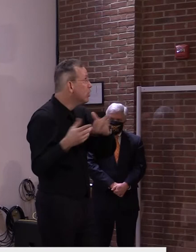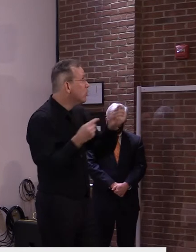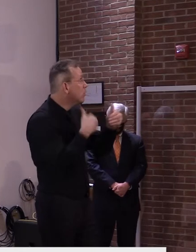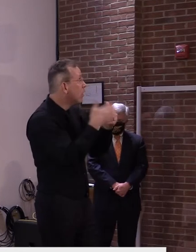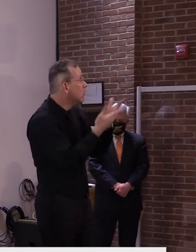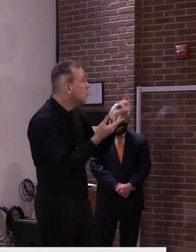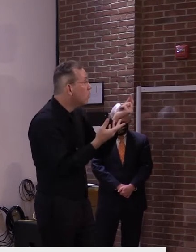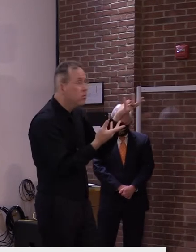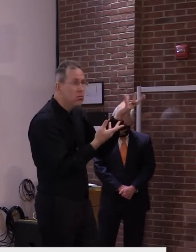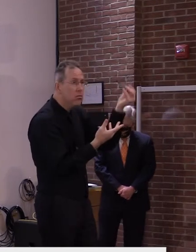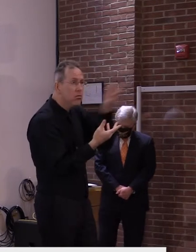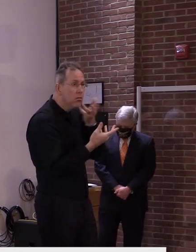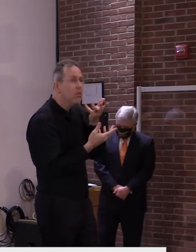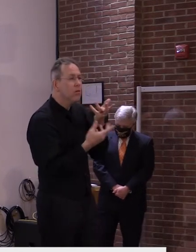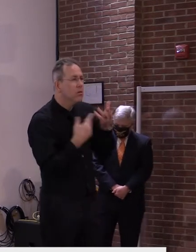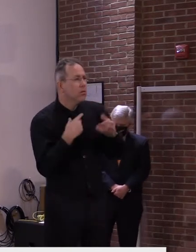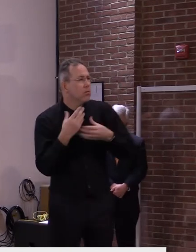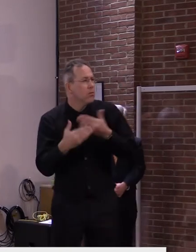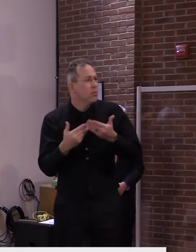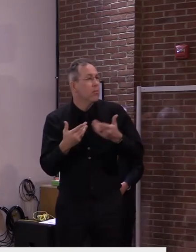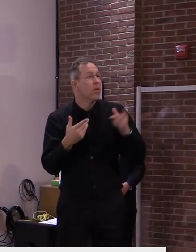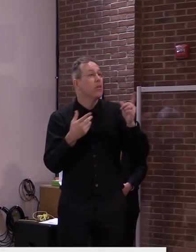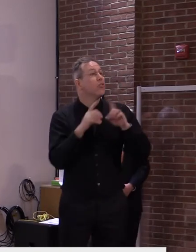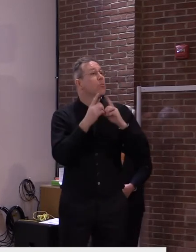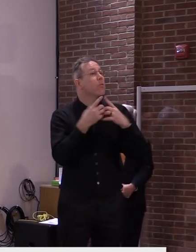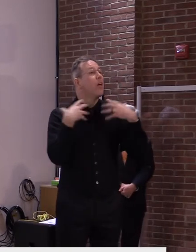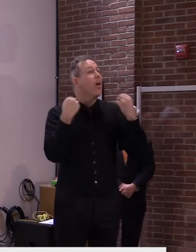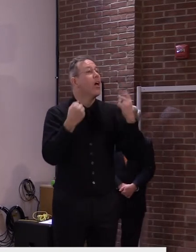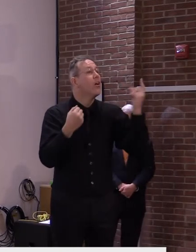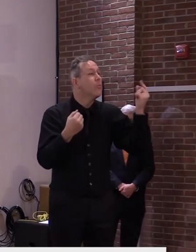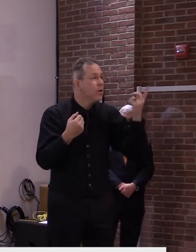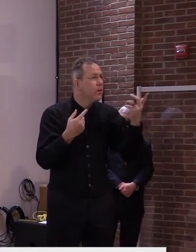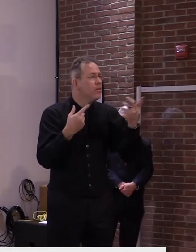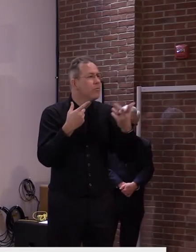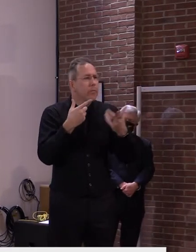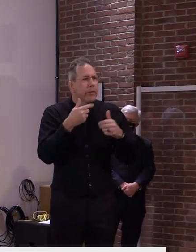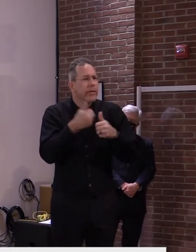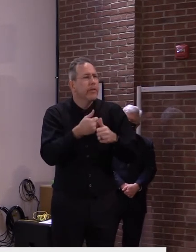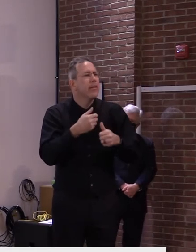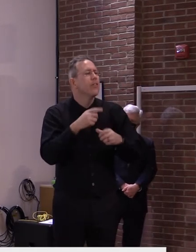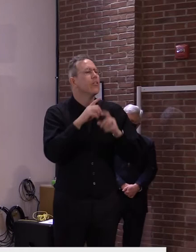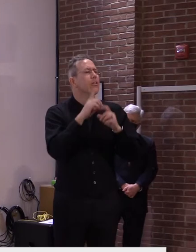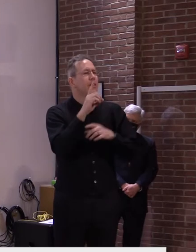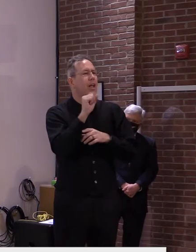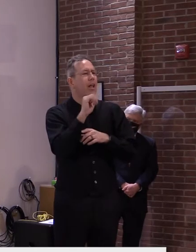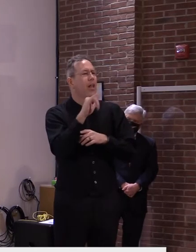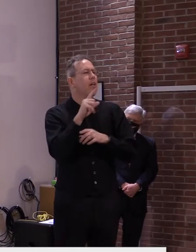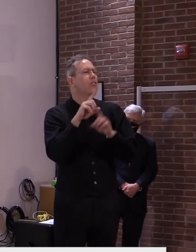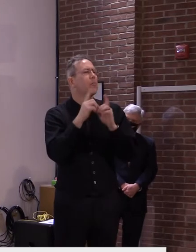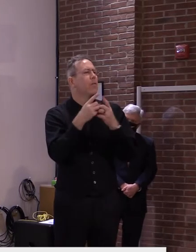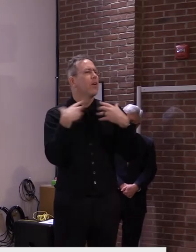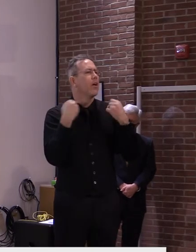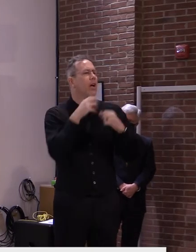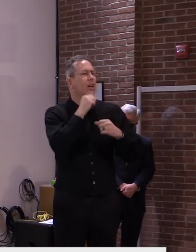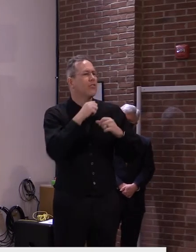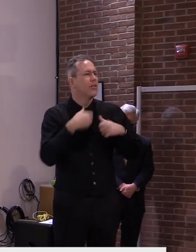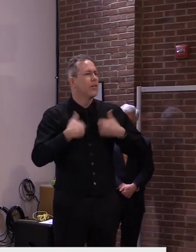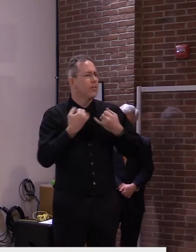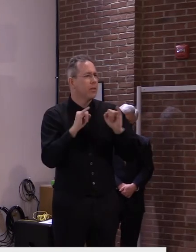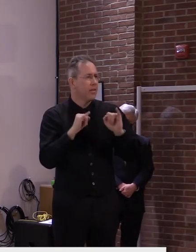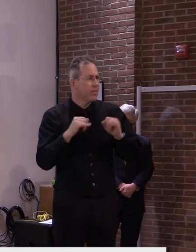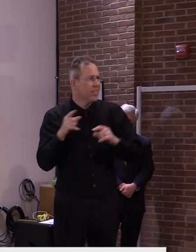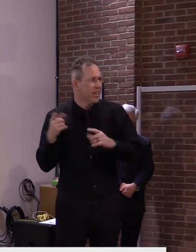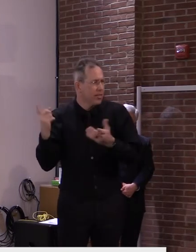DALE, our agency for independent living and aging. So that's how